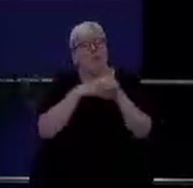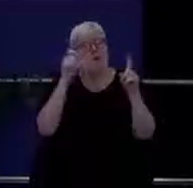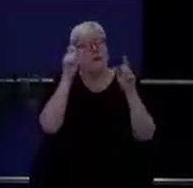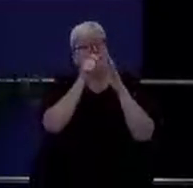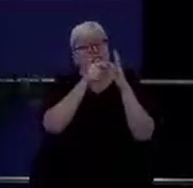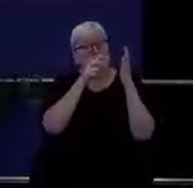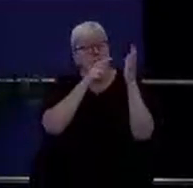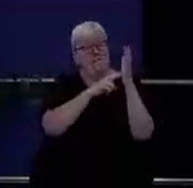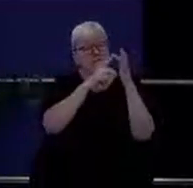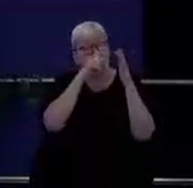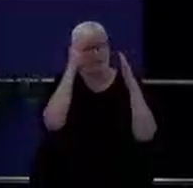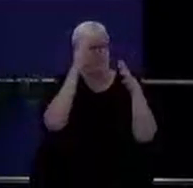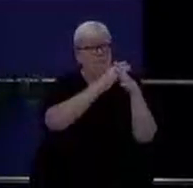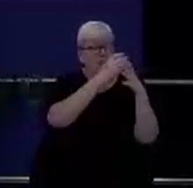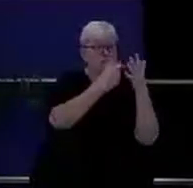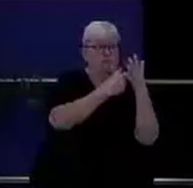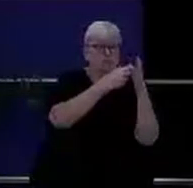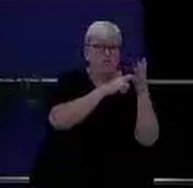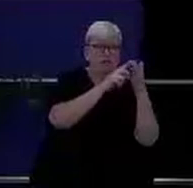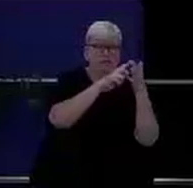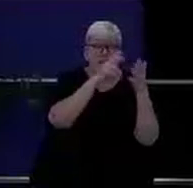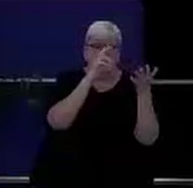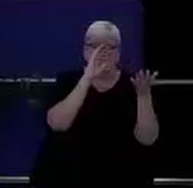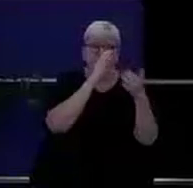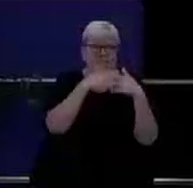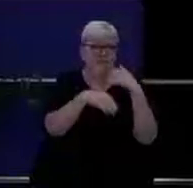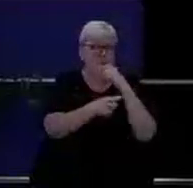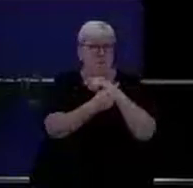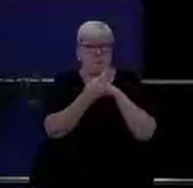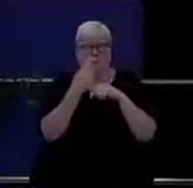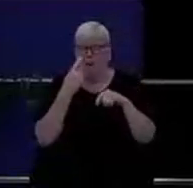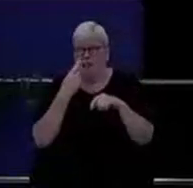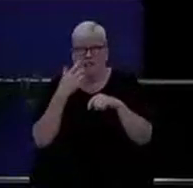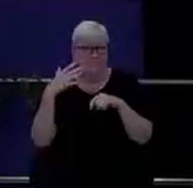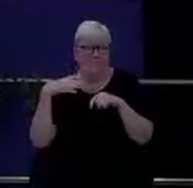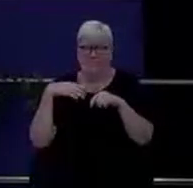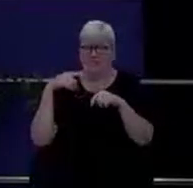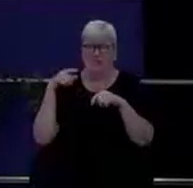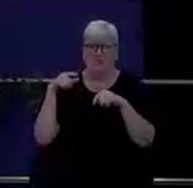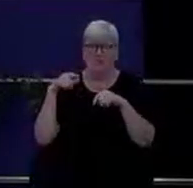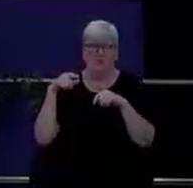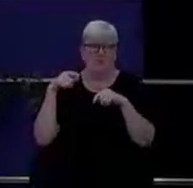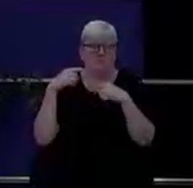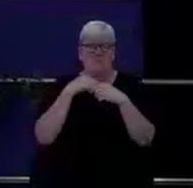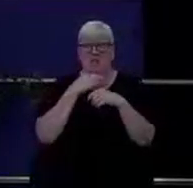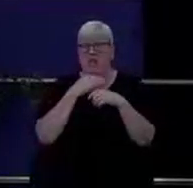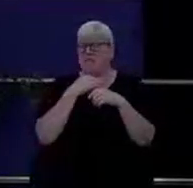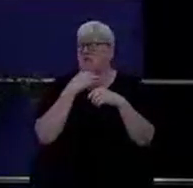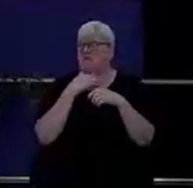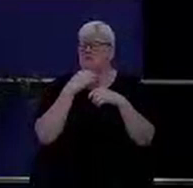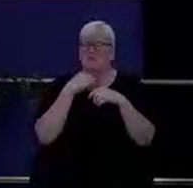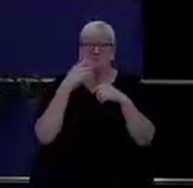dry land. But the raven did not return. He didn't need to. There would have been plenty of carrion